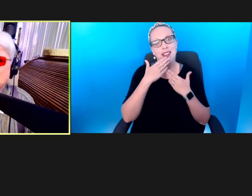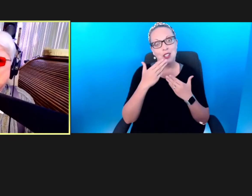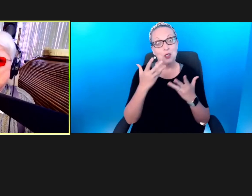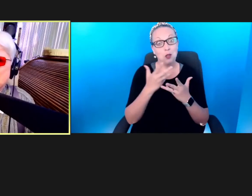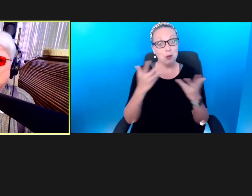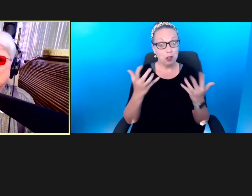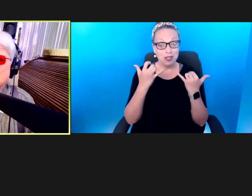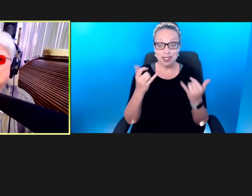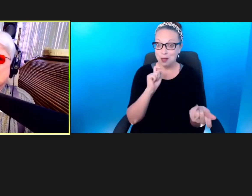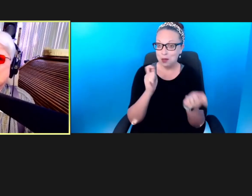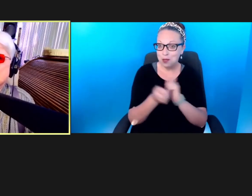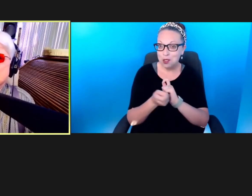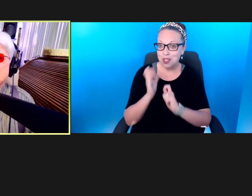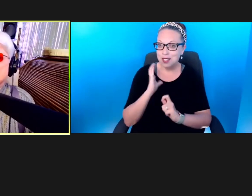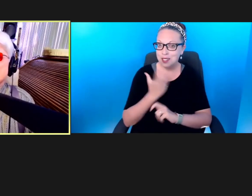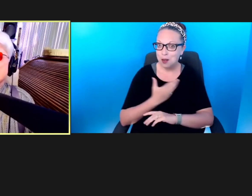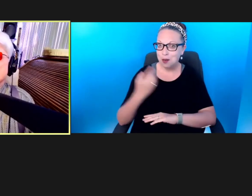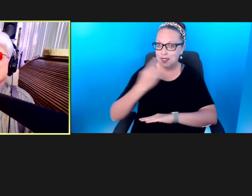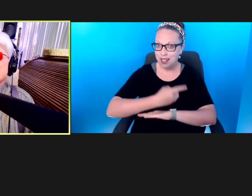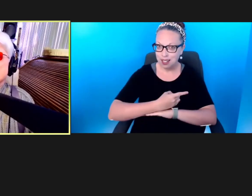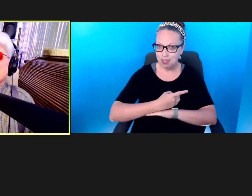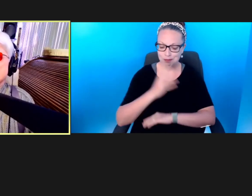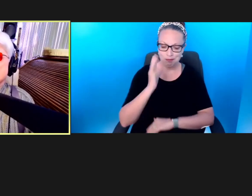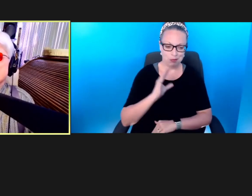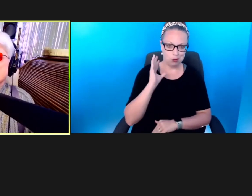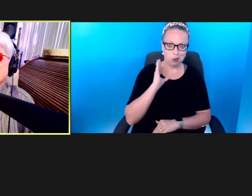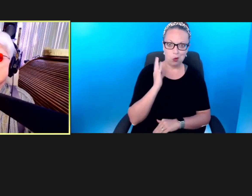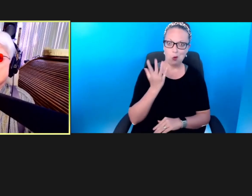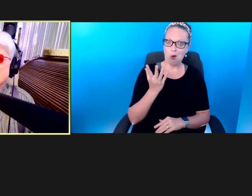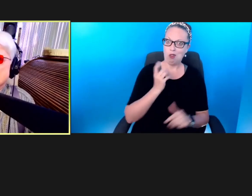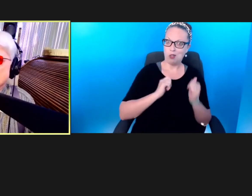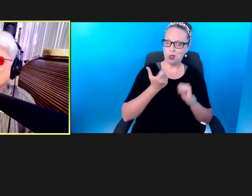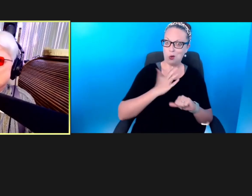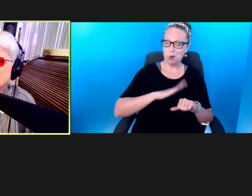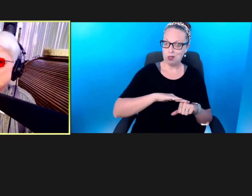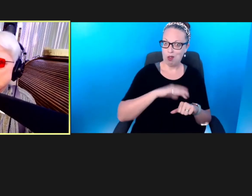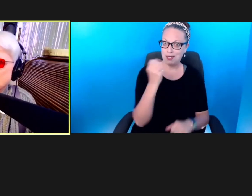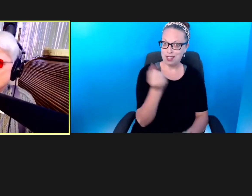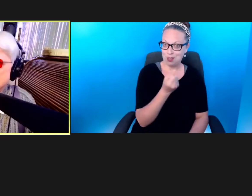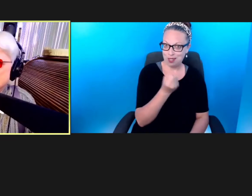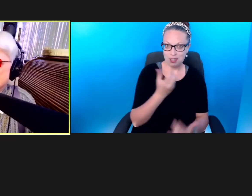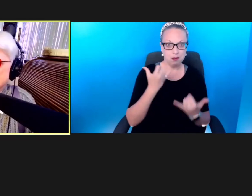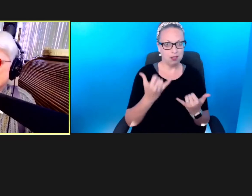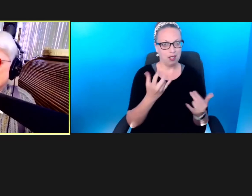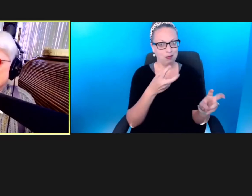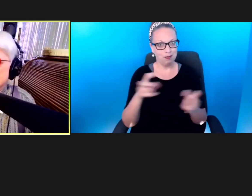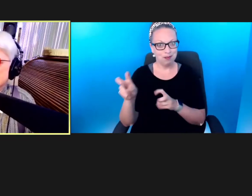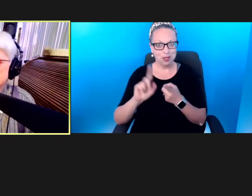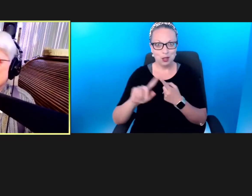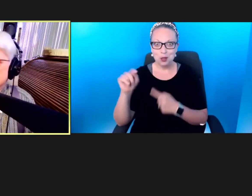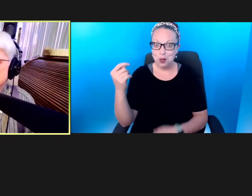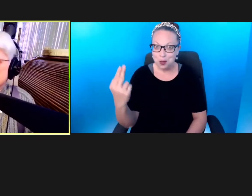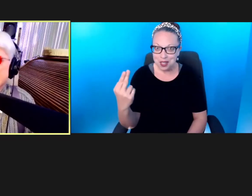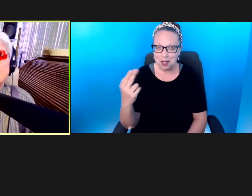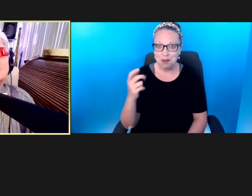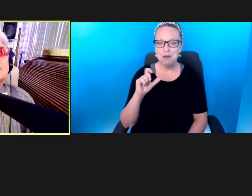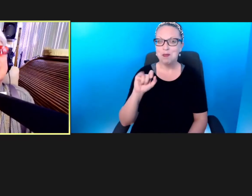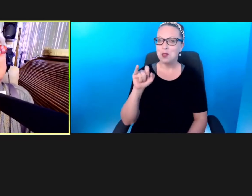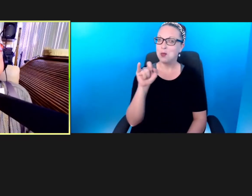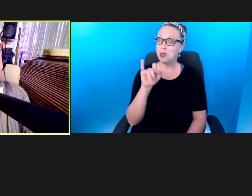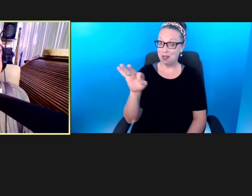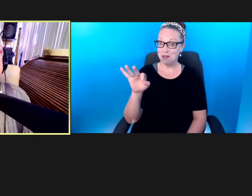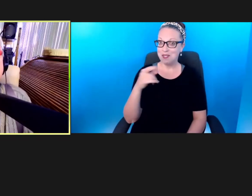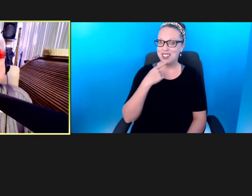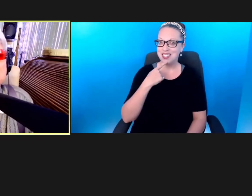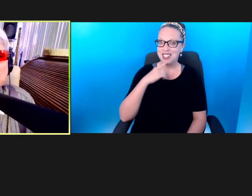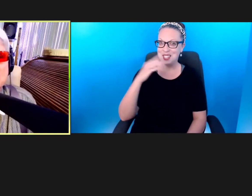changed our day from Saturday to Thursday. And I'm going to have Jeff welcome.